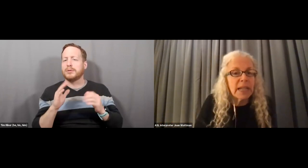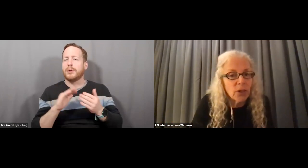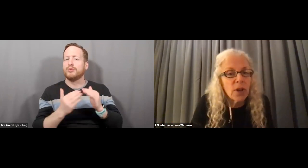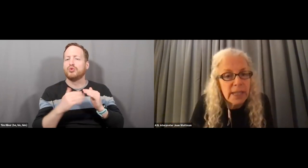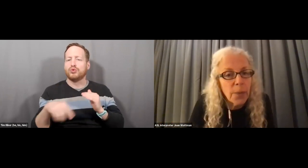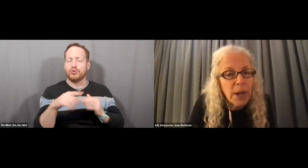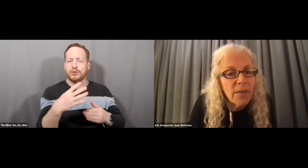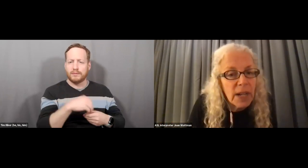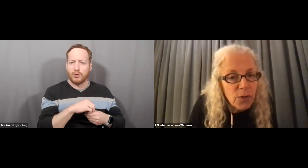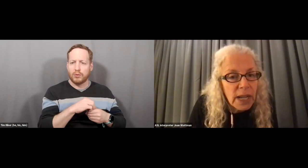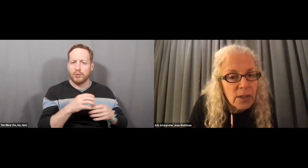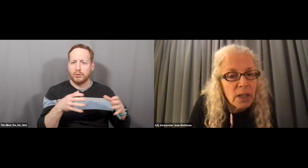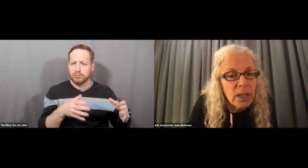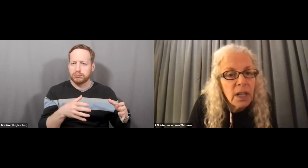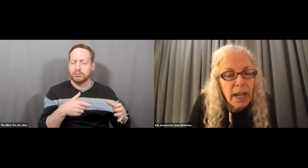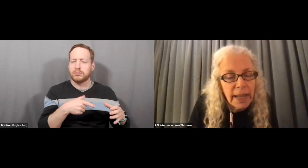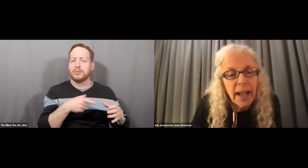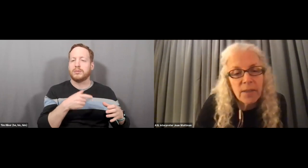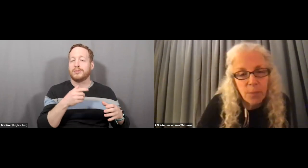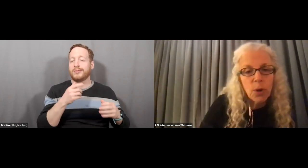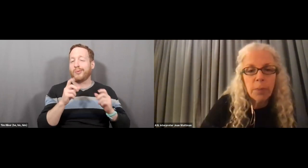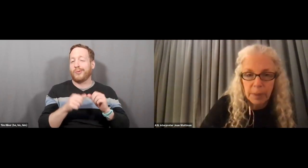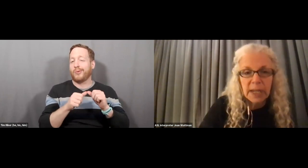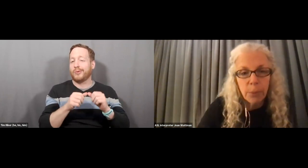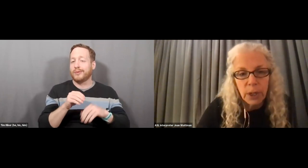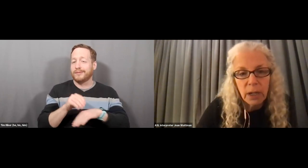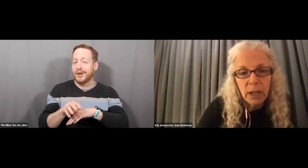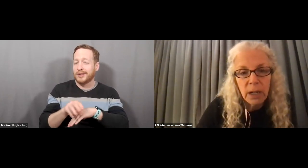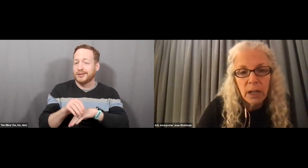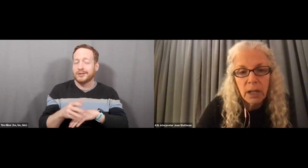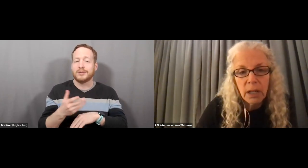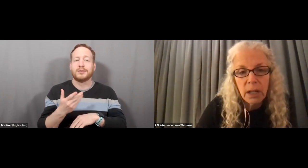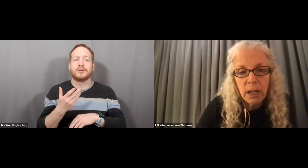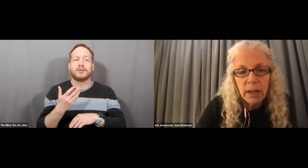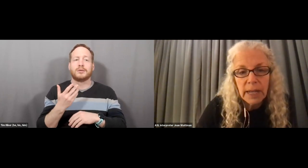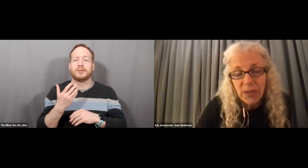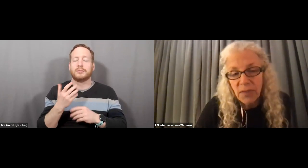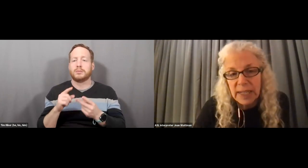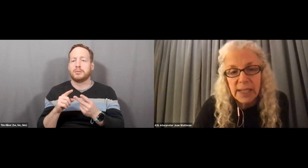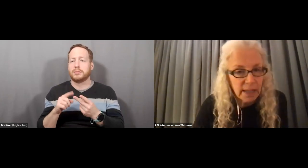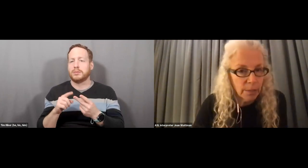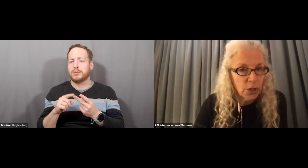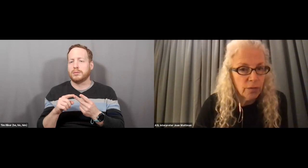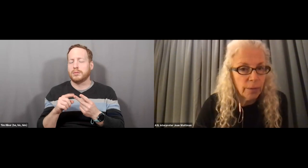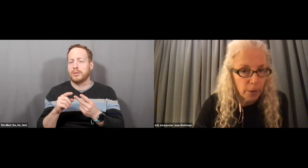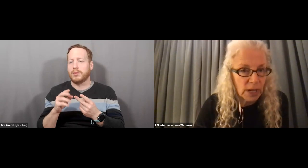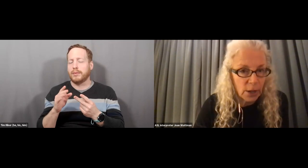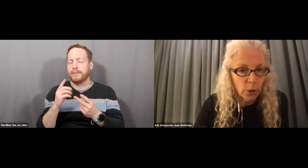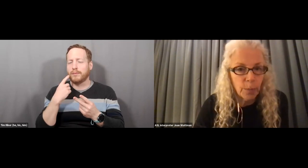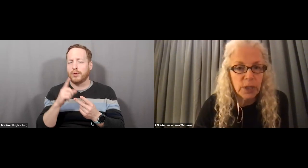together on the Statewide Advisory Council and they have more public input. They give advice to the commission from those stakeholder points of